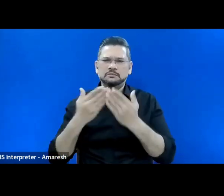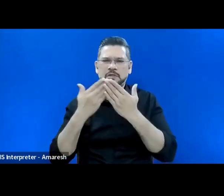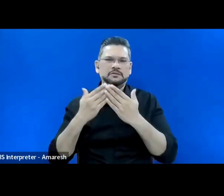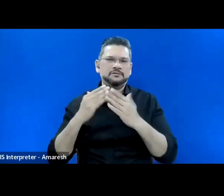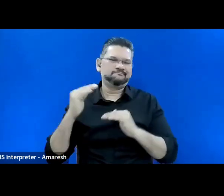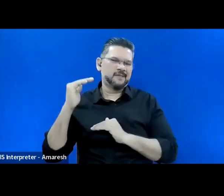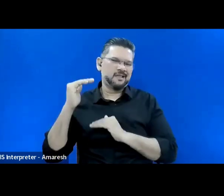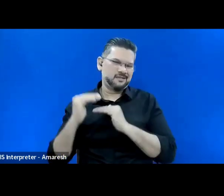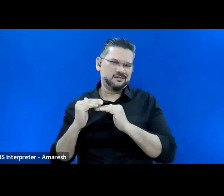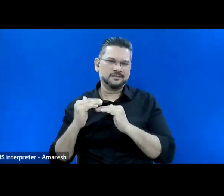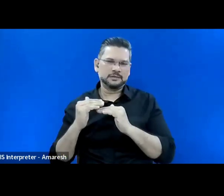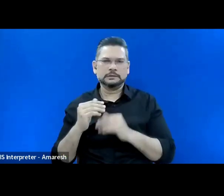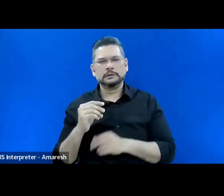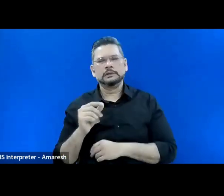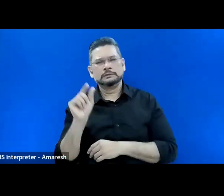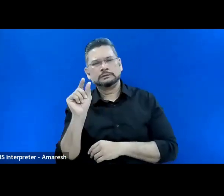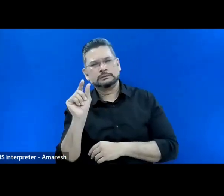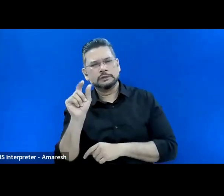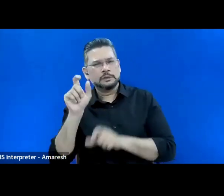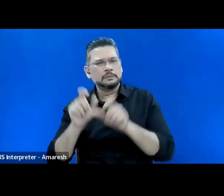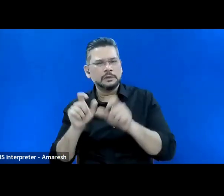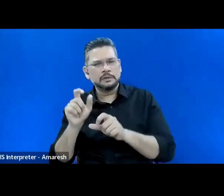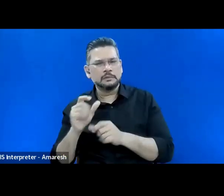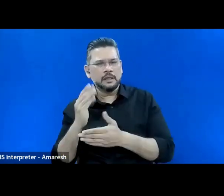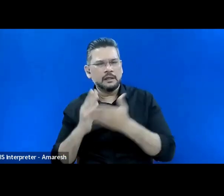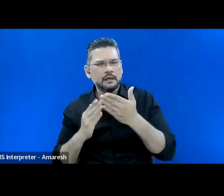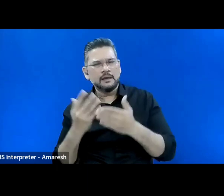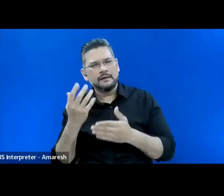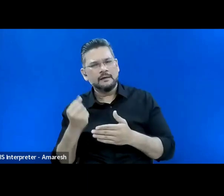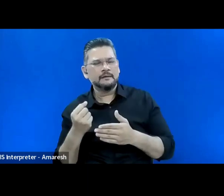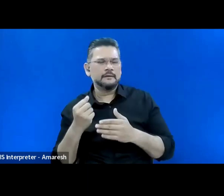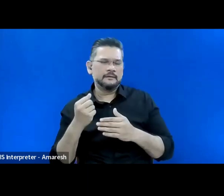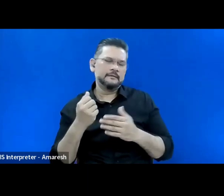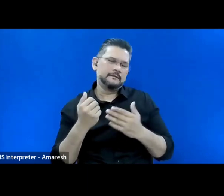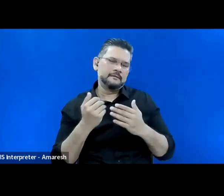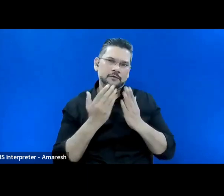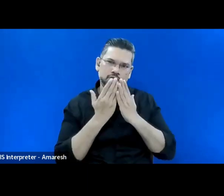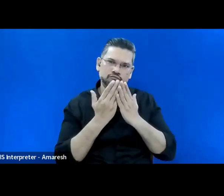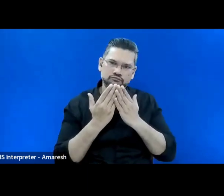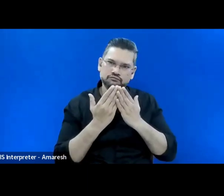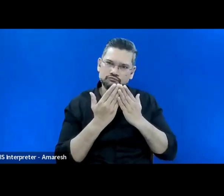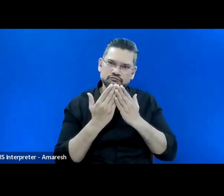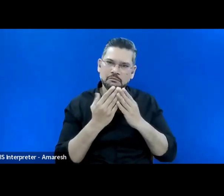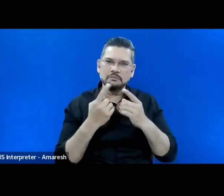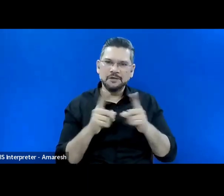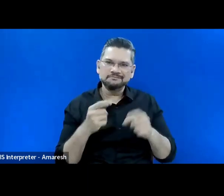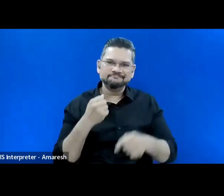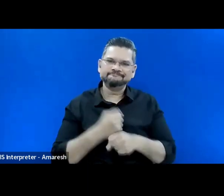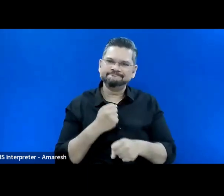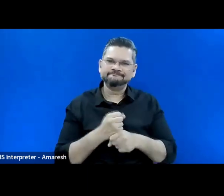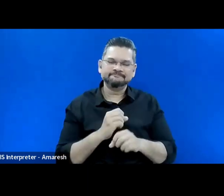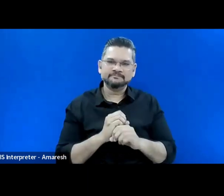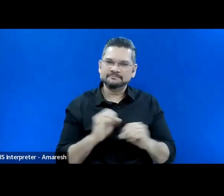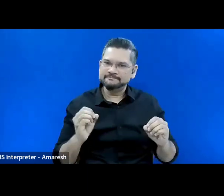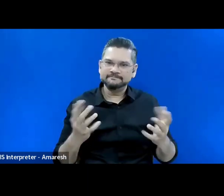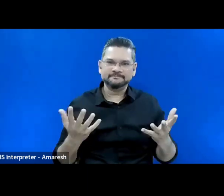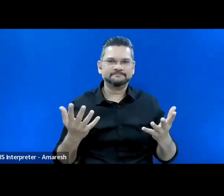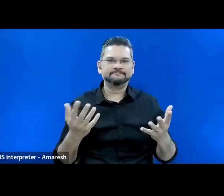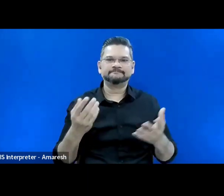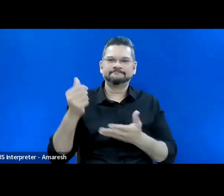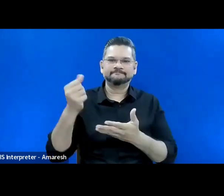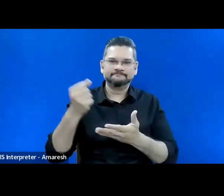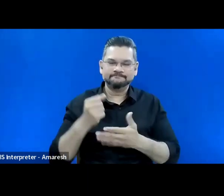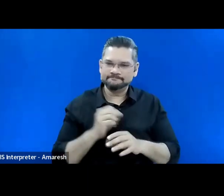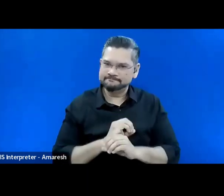but they cannot find proper employment because of the stigma that is associated with mental illness. They lose their scholarship,